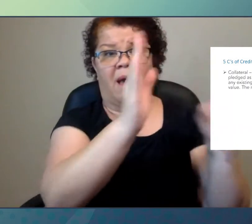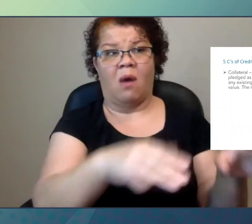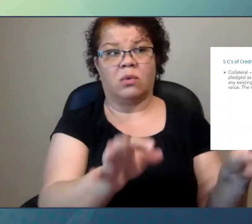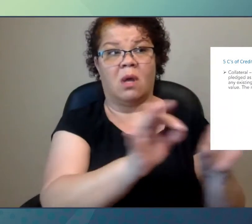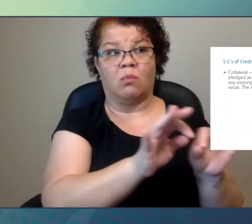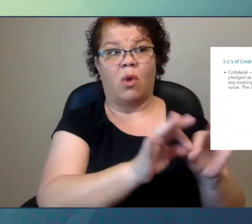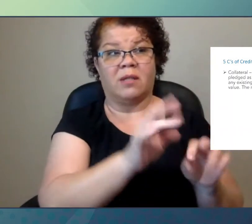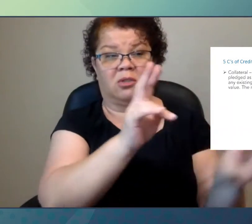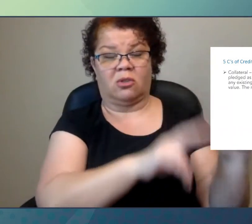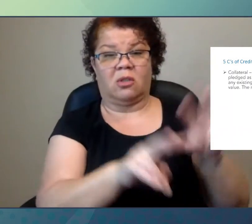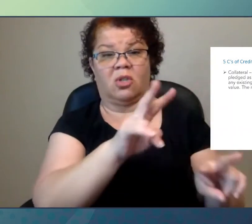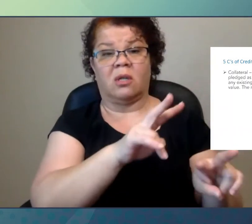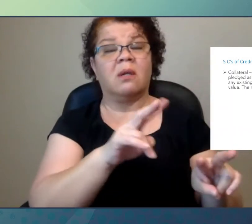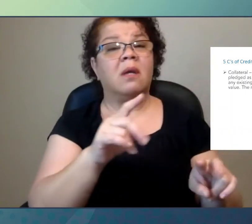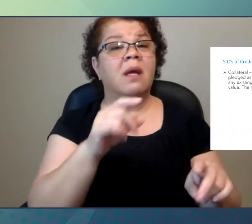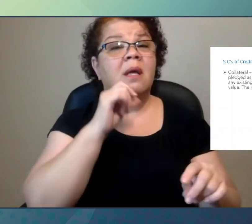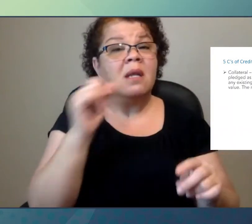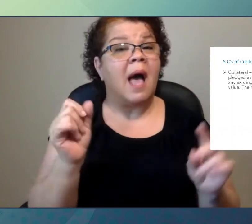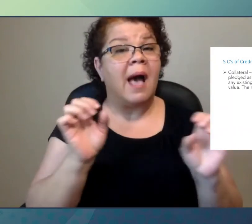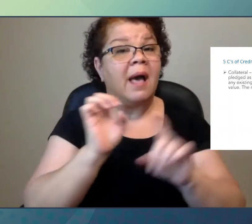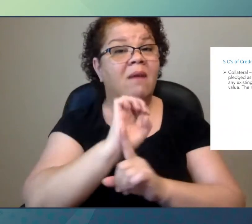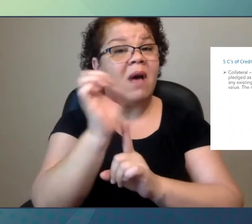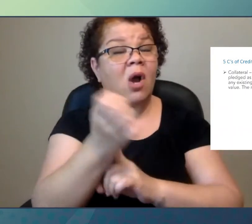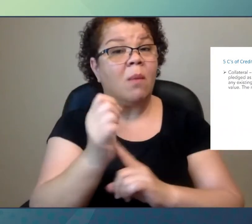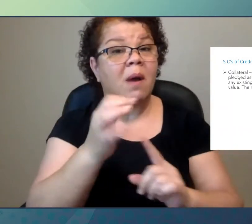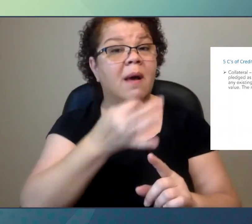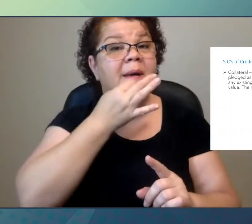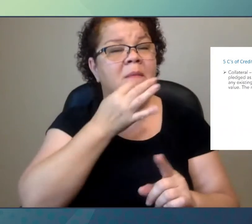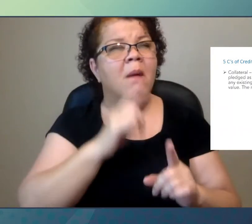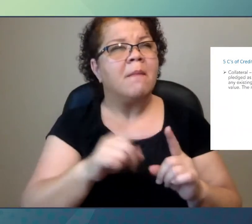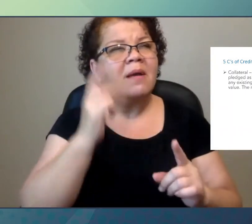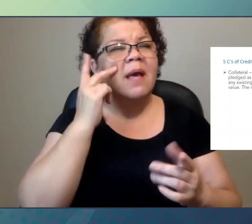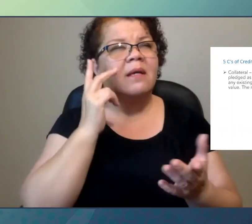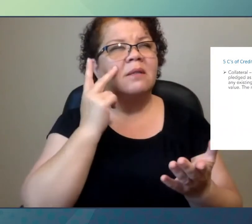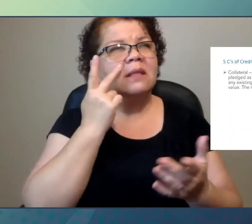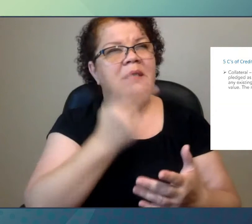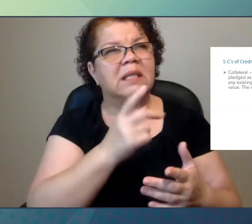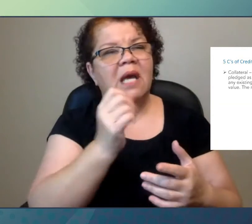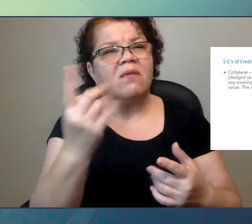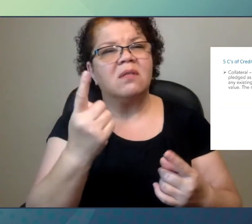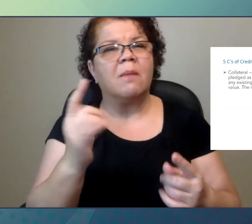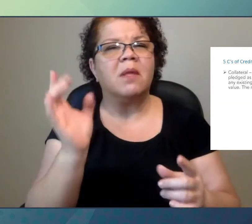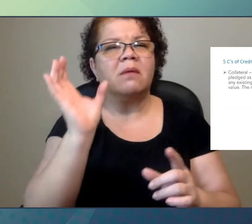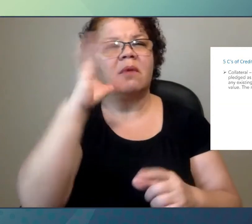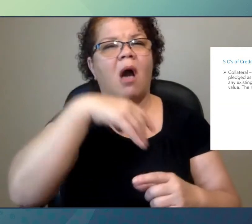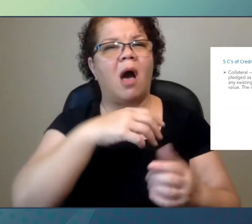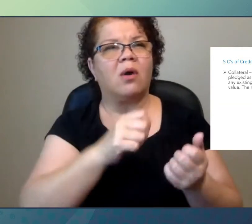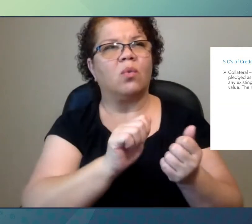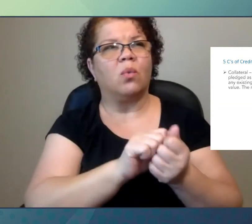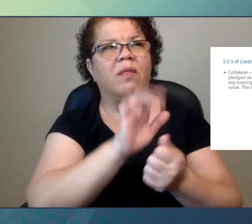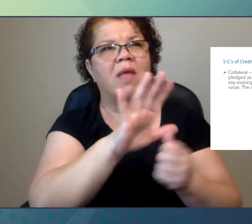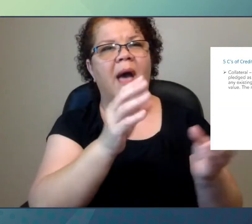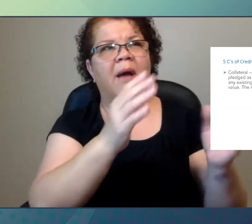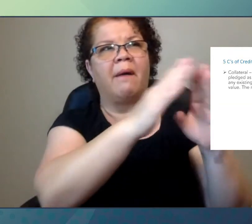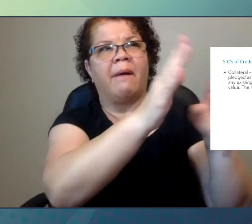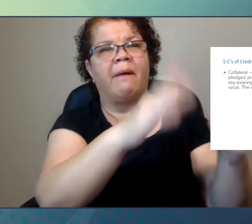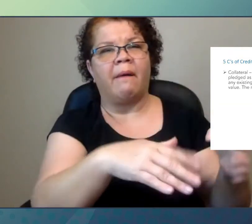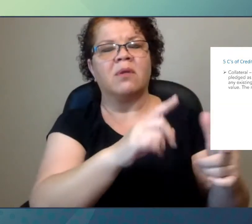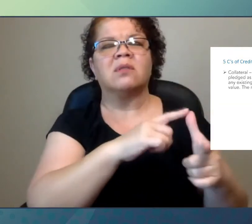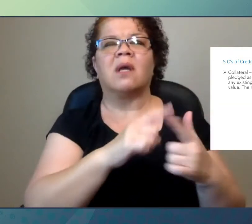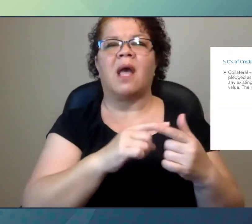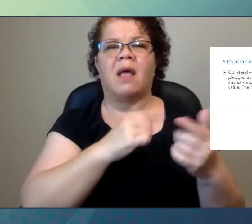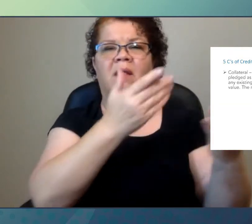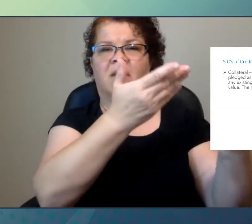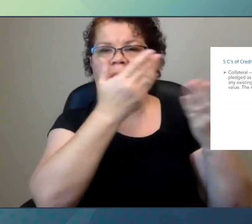an environmental expert, but they can see if there's something unusual with the property, and then let us know what is